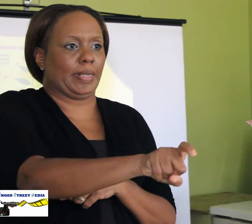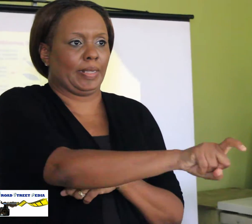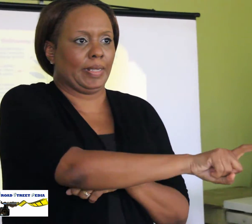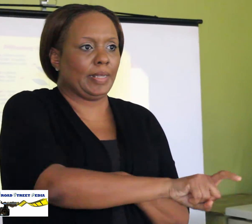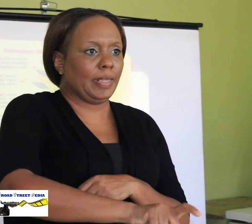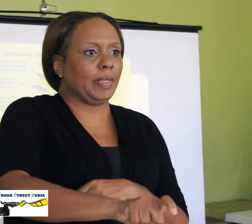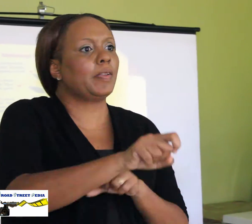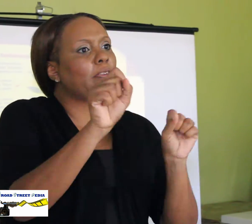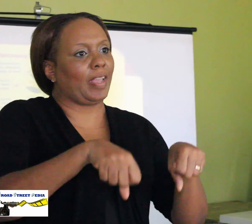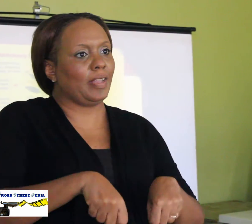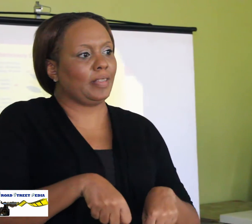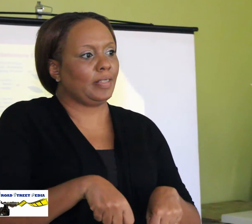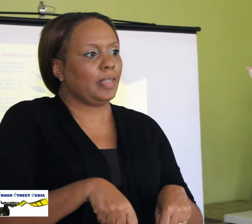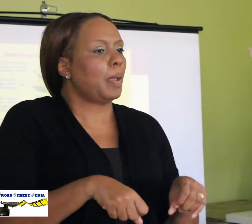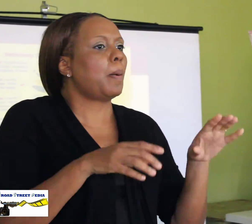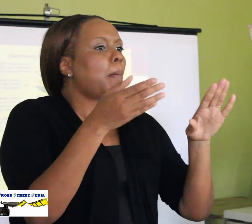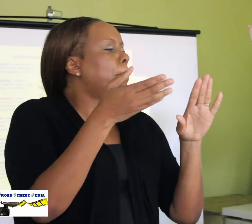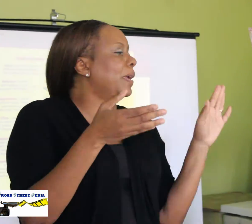feed.